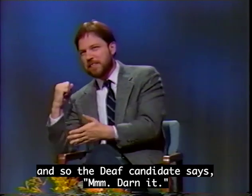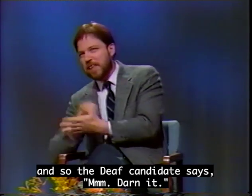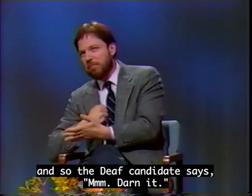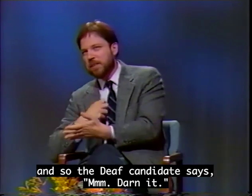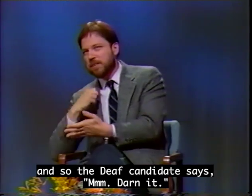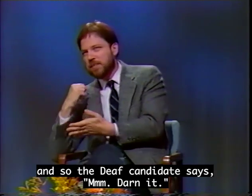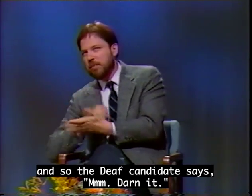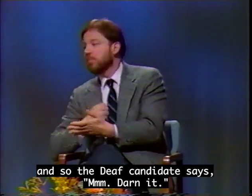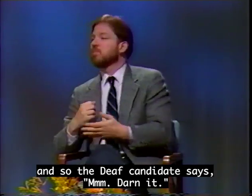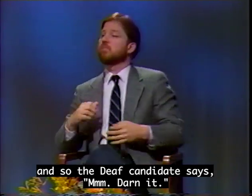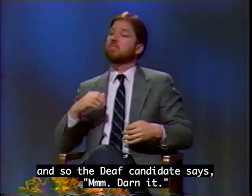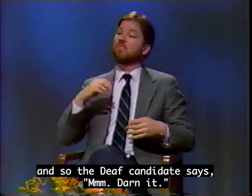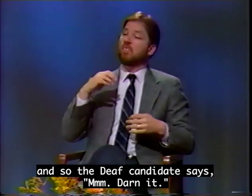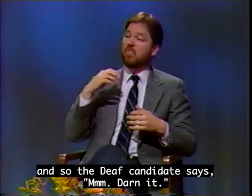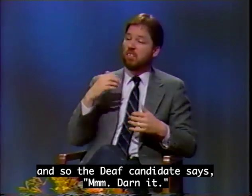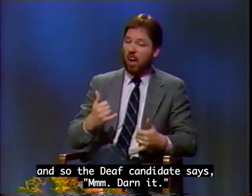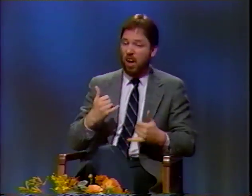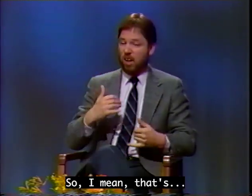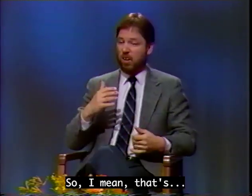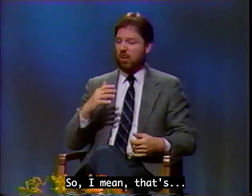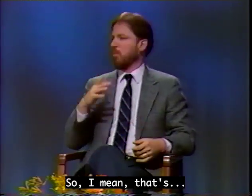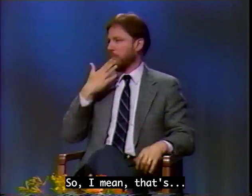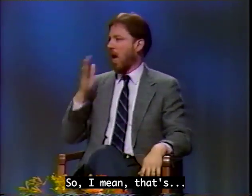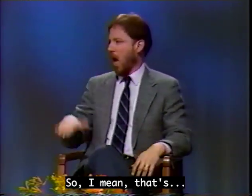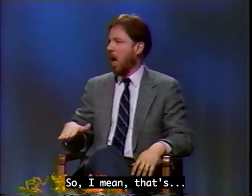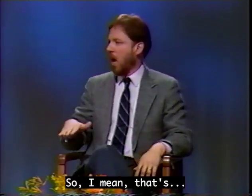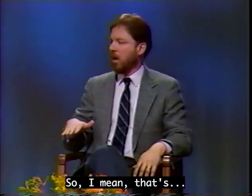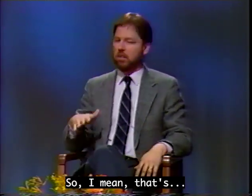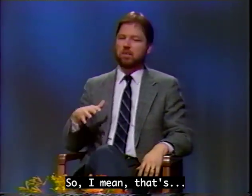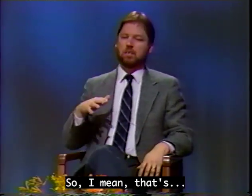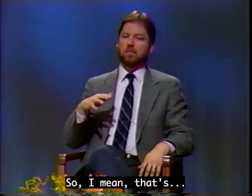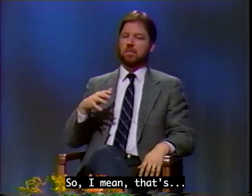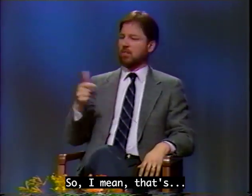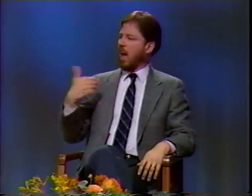deaf candidate says, darn it. So, I mean,